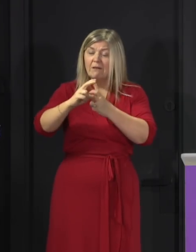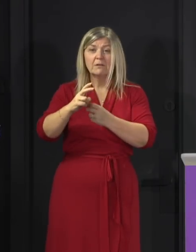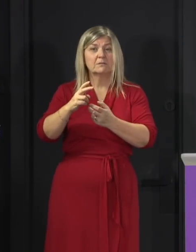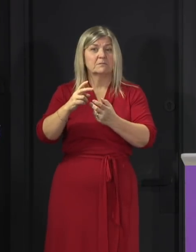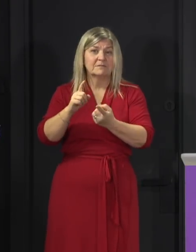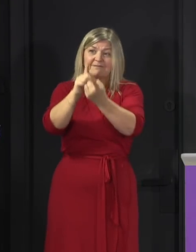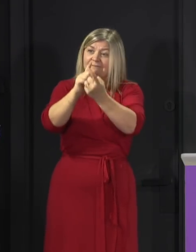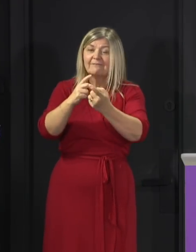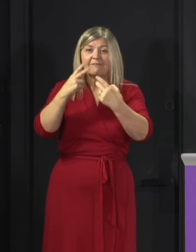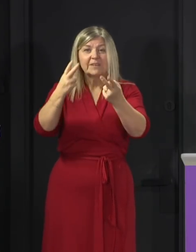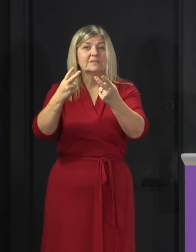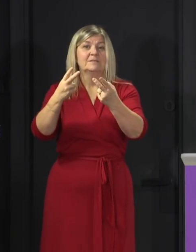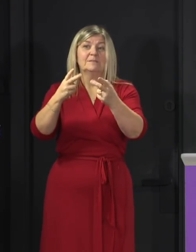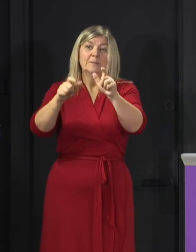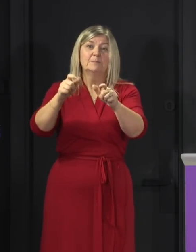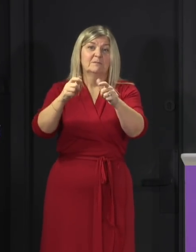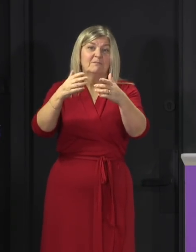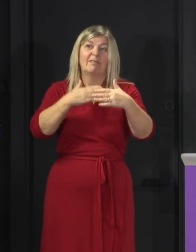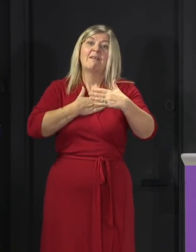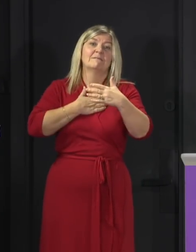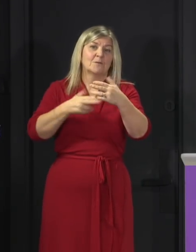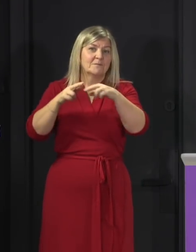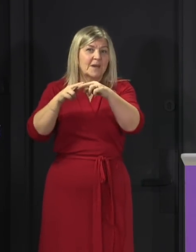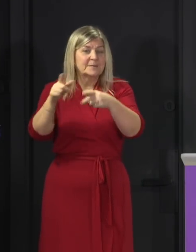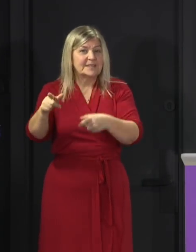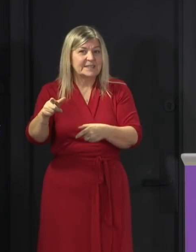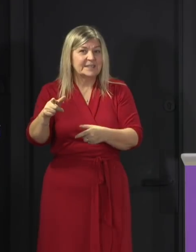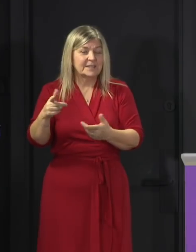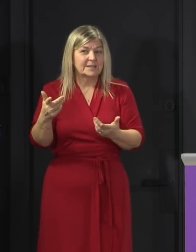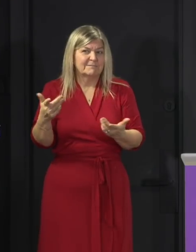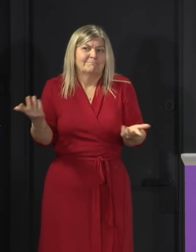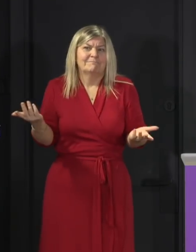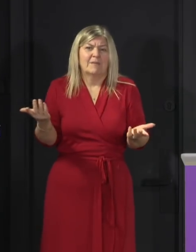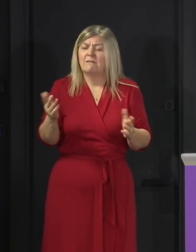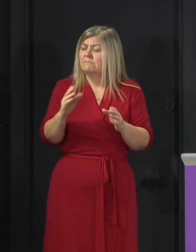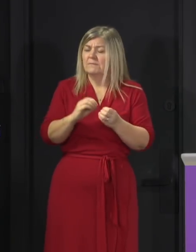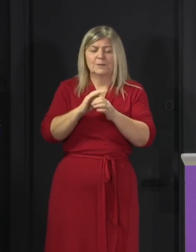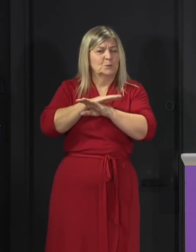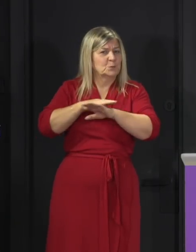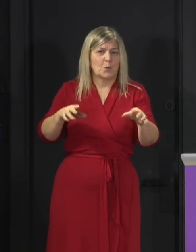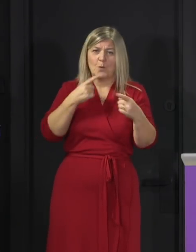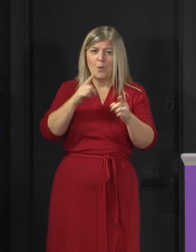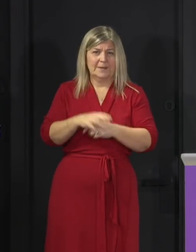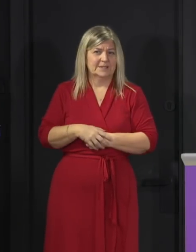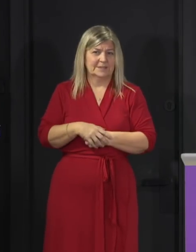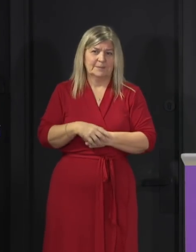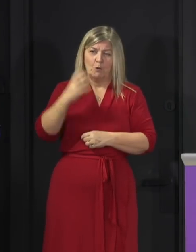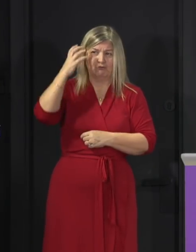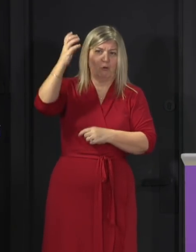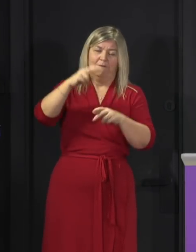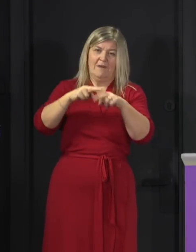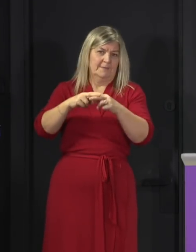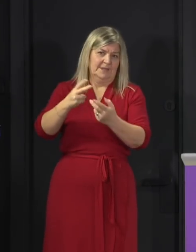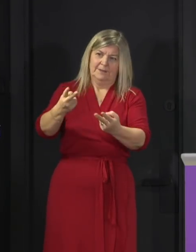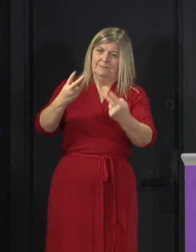be spending time with loved ones. Nobody likes that, and that's not about people, whoever they are, not being welcome here. I think